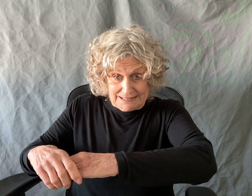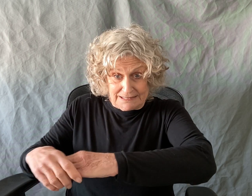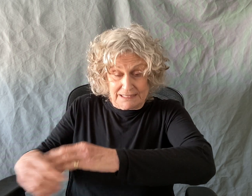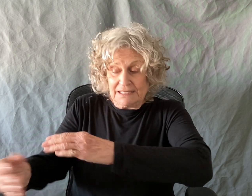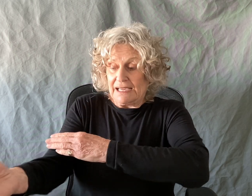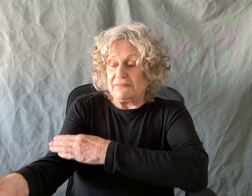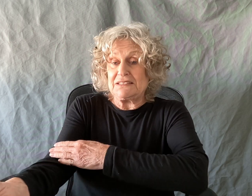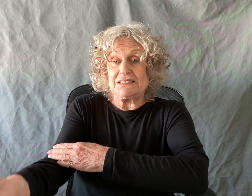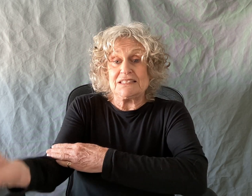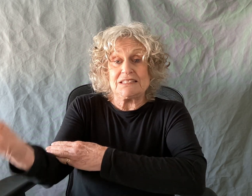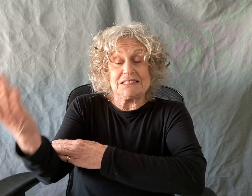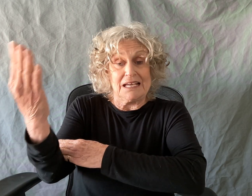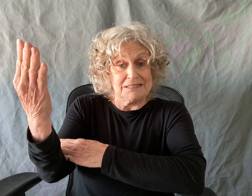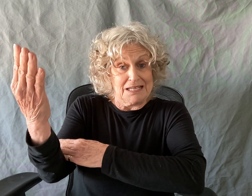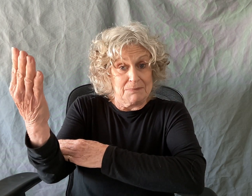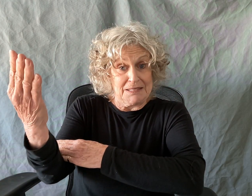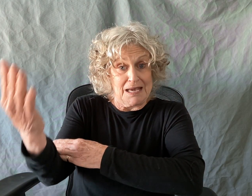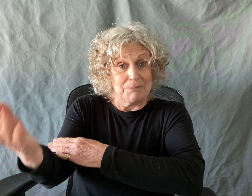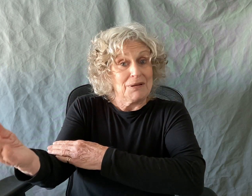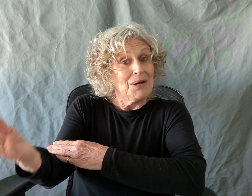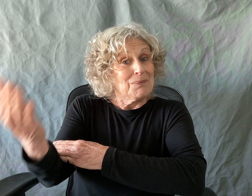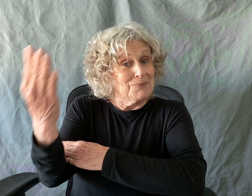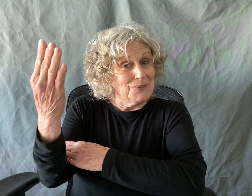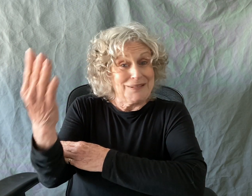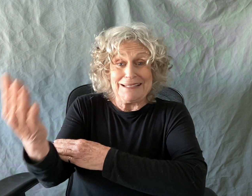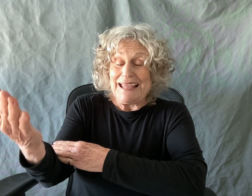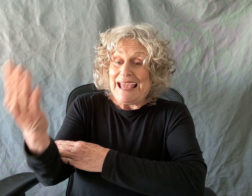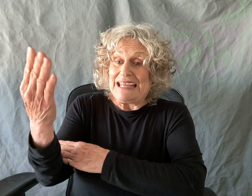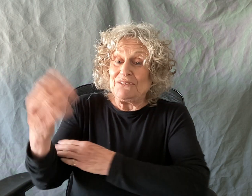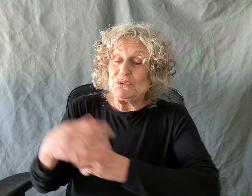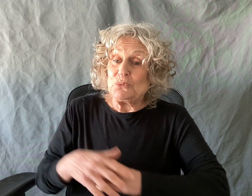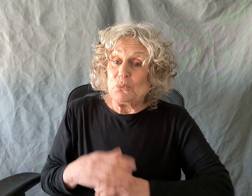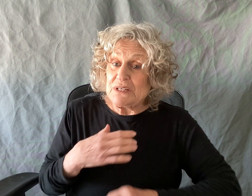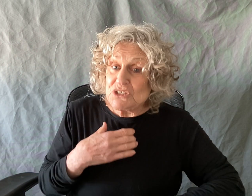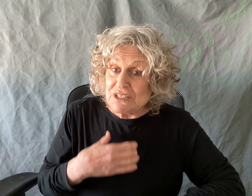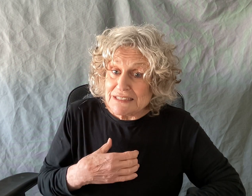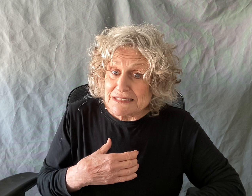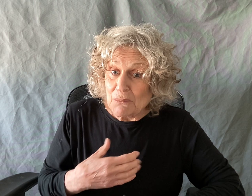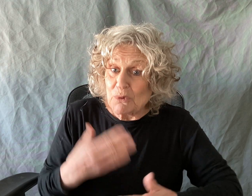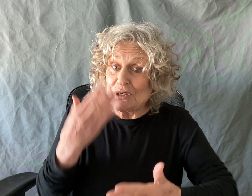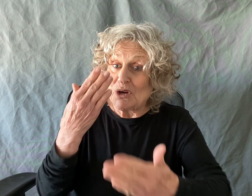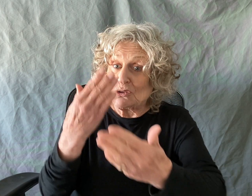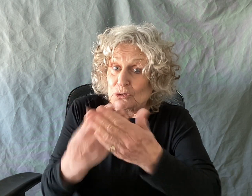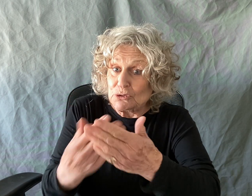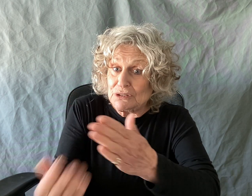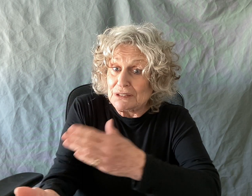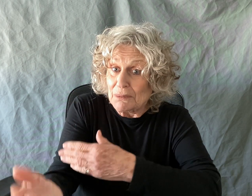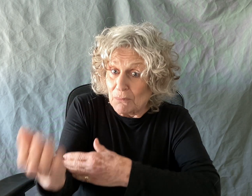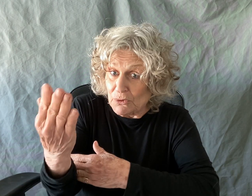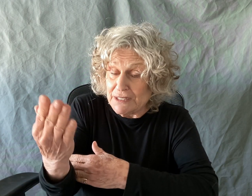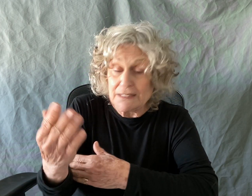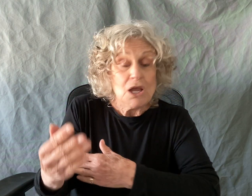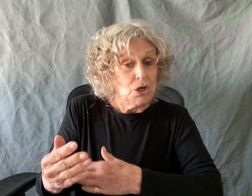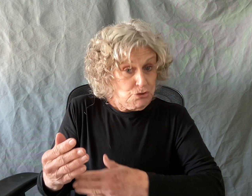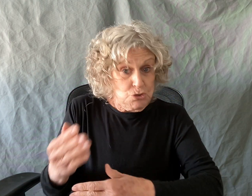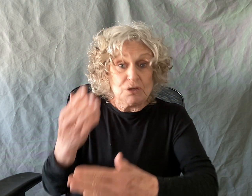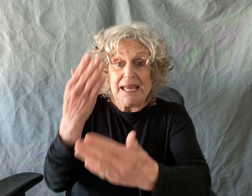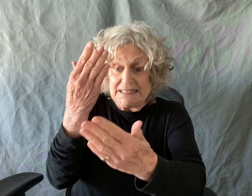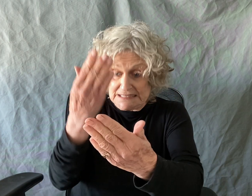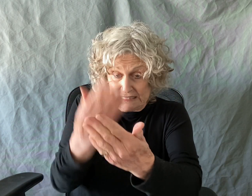horizon, and this is the sun coming up. Morning. And if you're wishing someone a good morning, you can